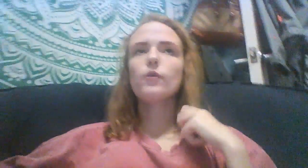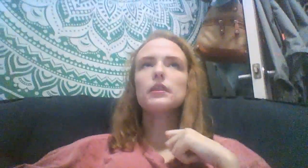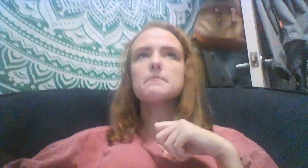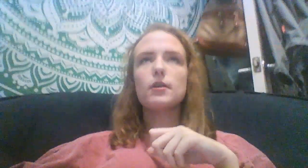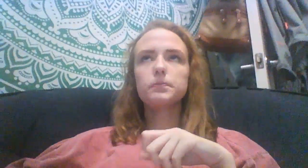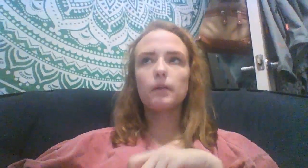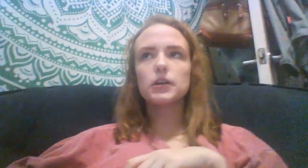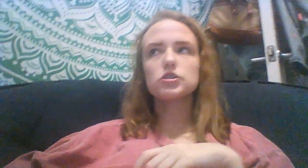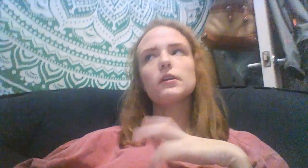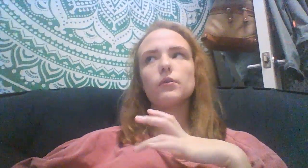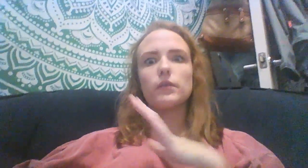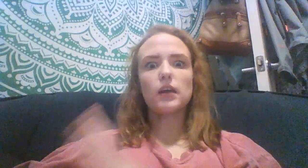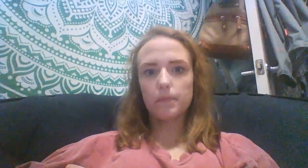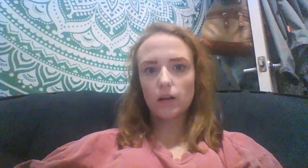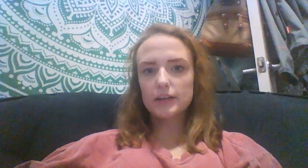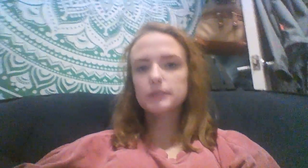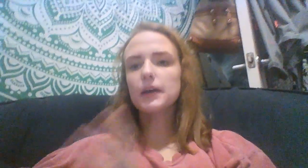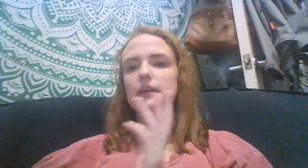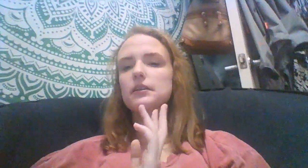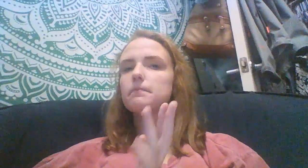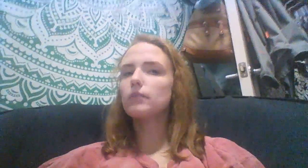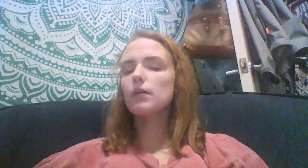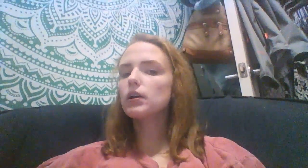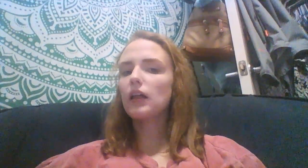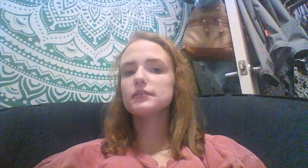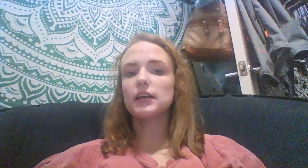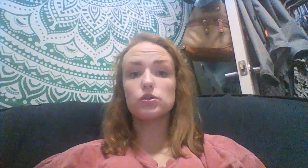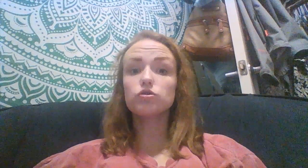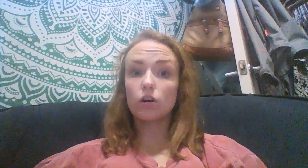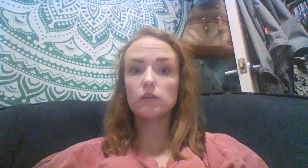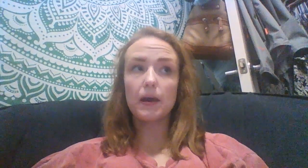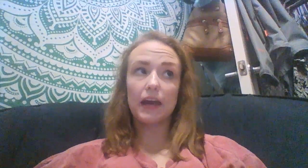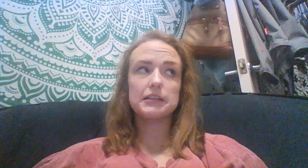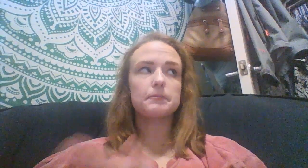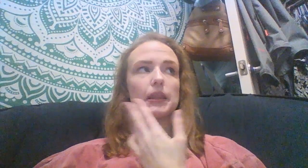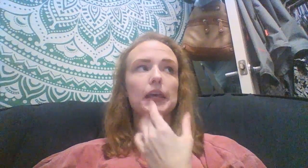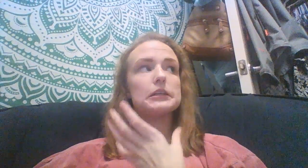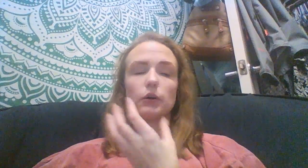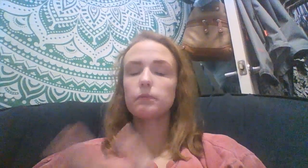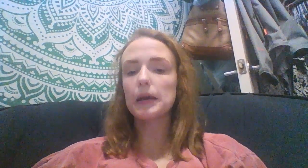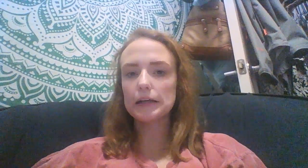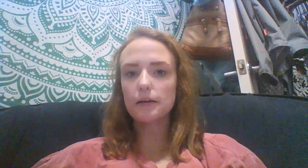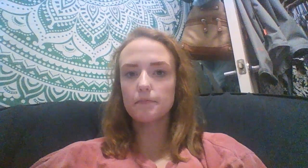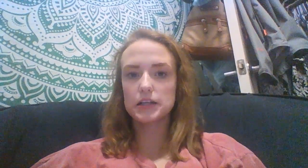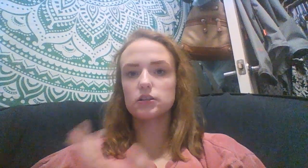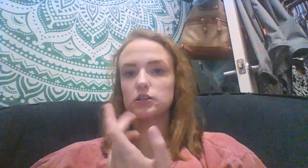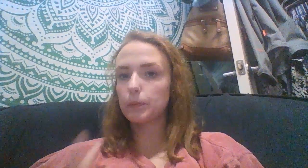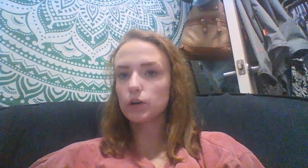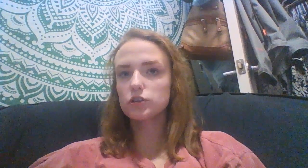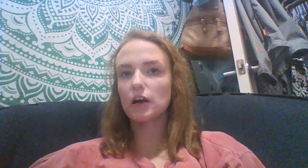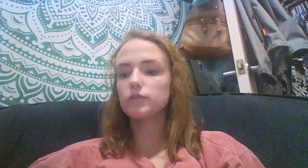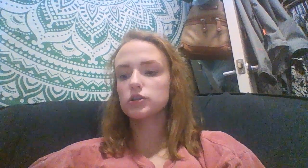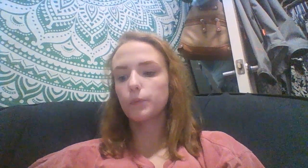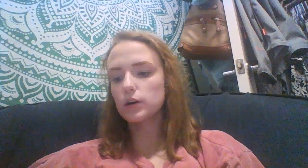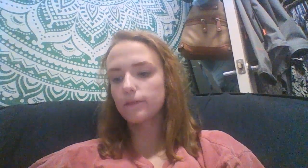the most privileged if you're the upper class. Because in the lower class, you struggle to make ends meet. You don't make enough money to support yourself or support your